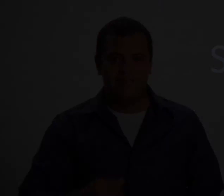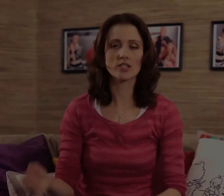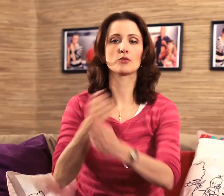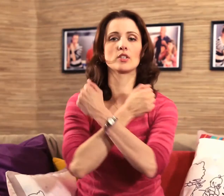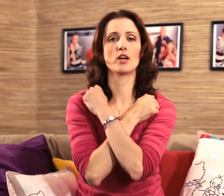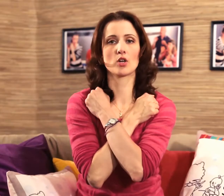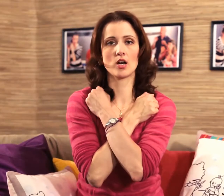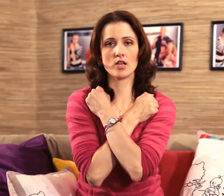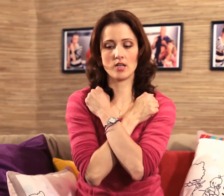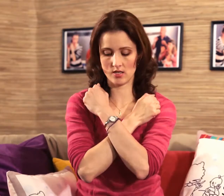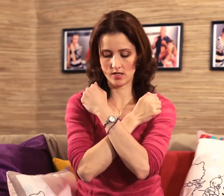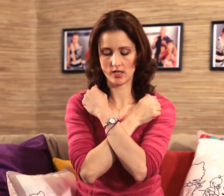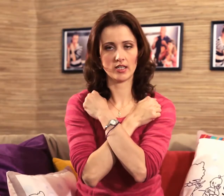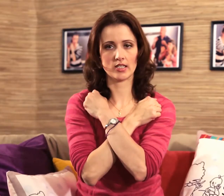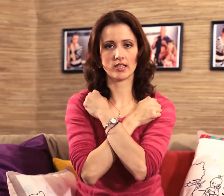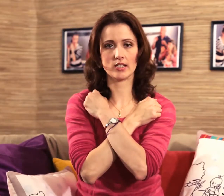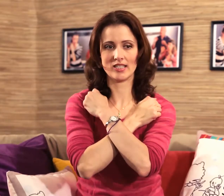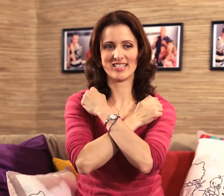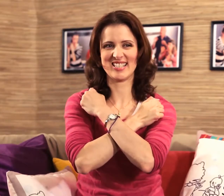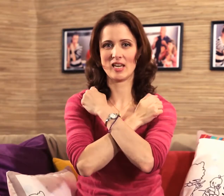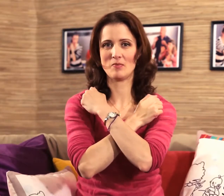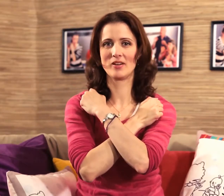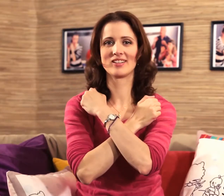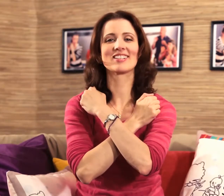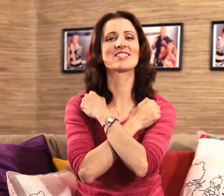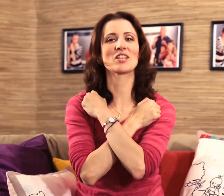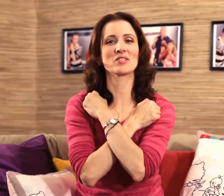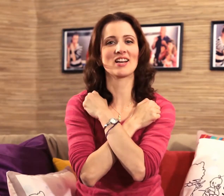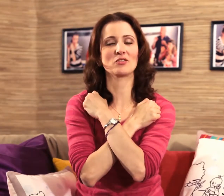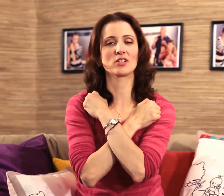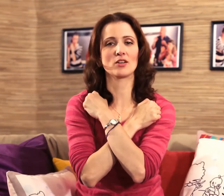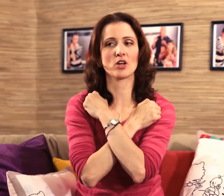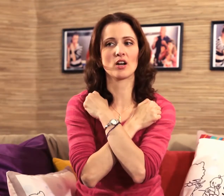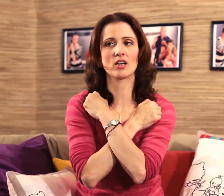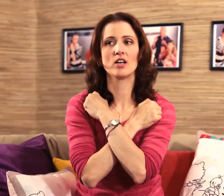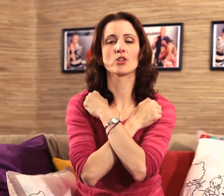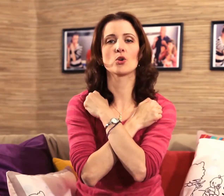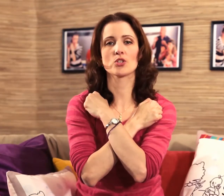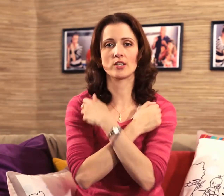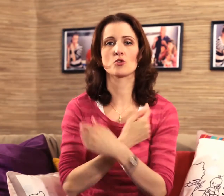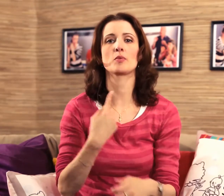Sign for love or hug. It's like this. It's the same sign for love or hug. The whole sentence would